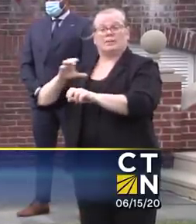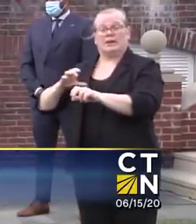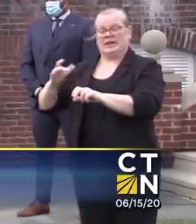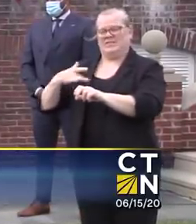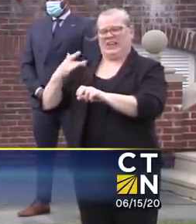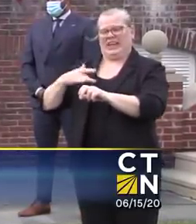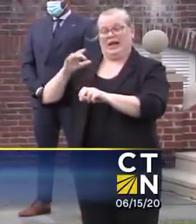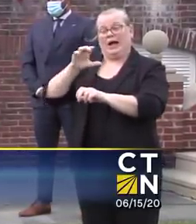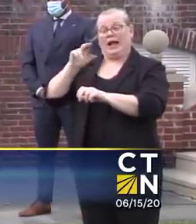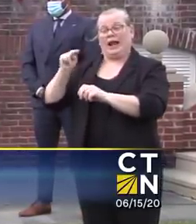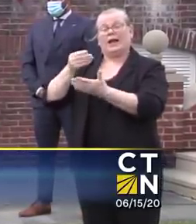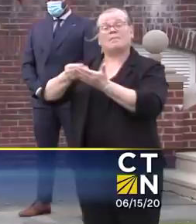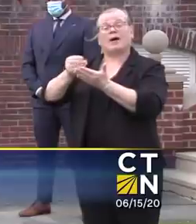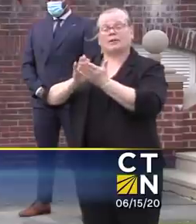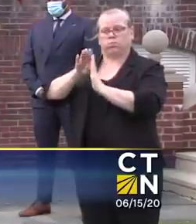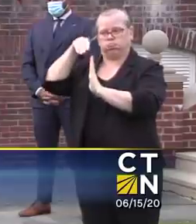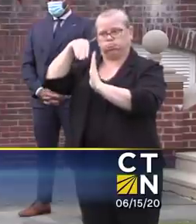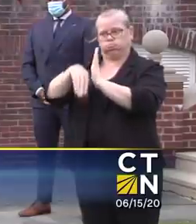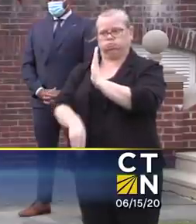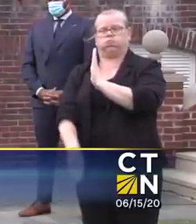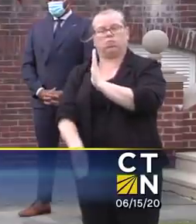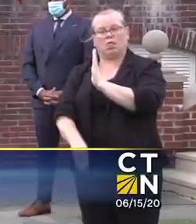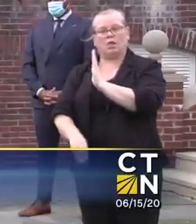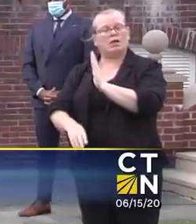view on that?